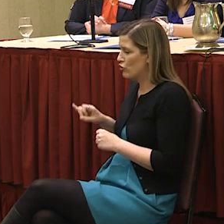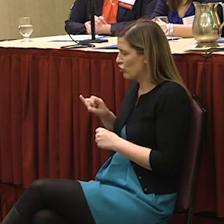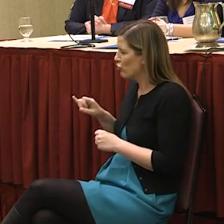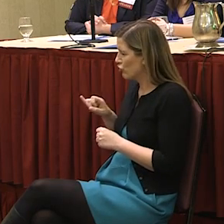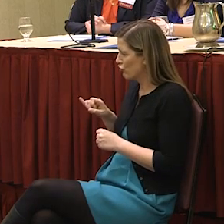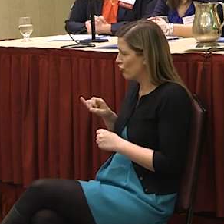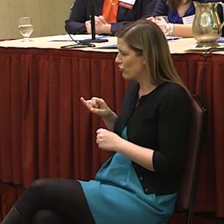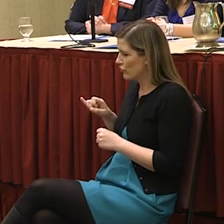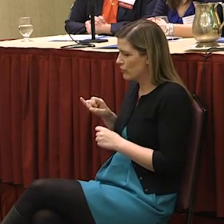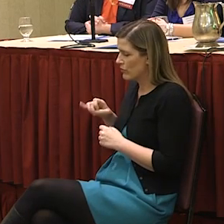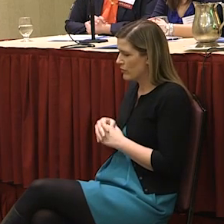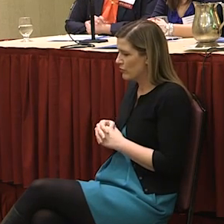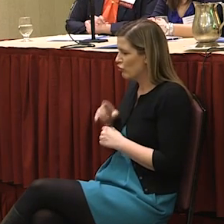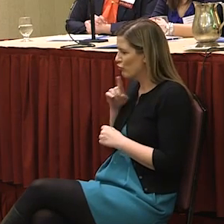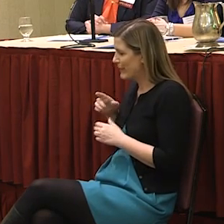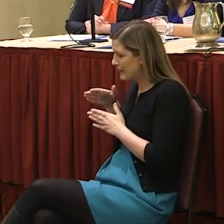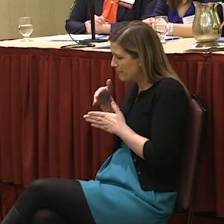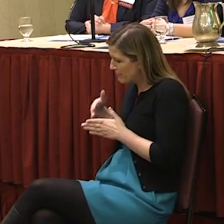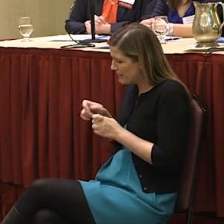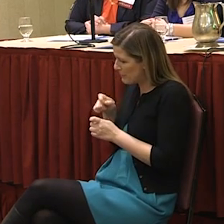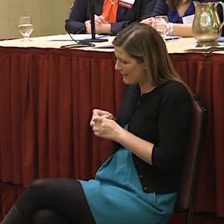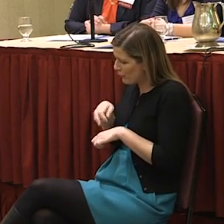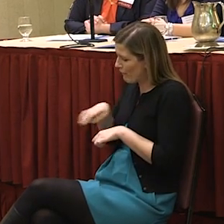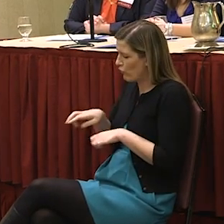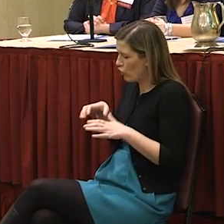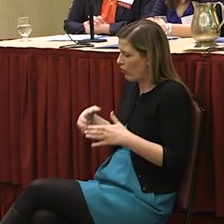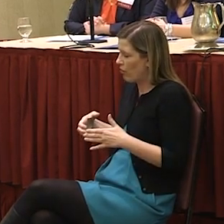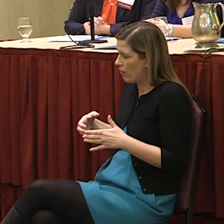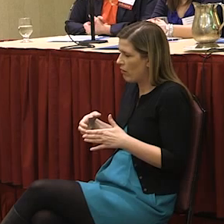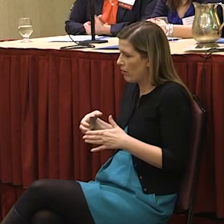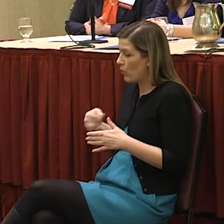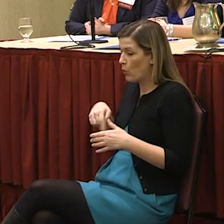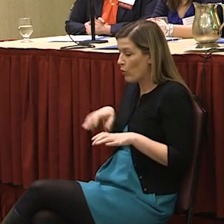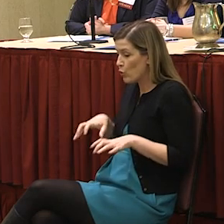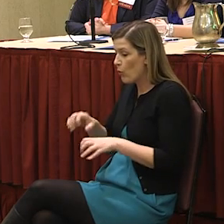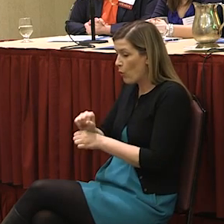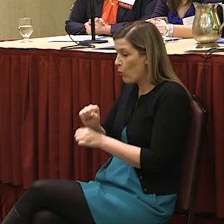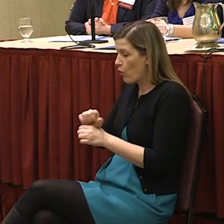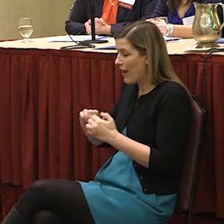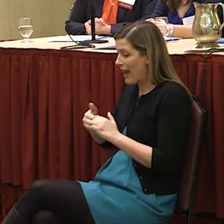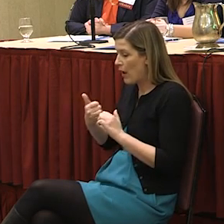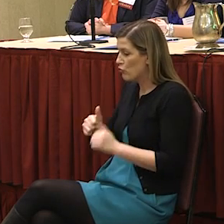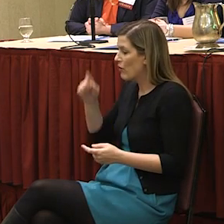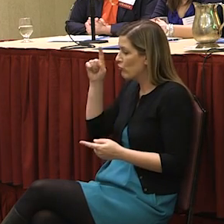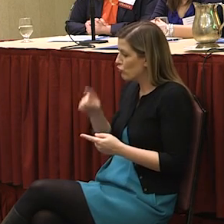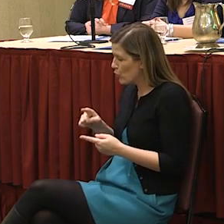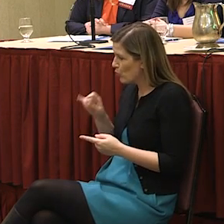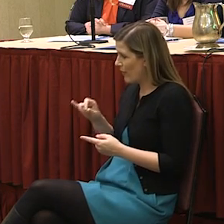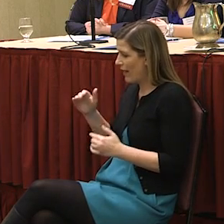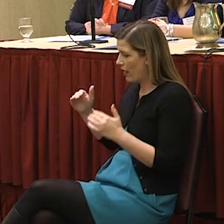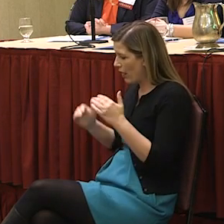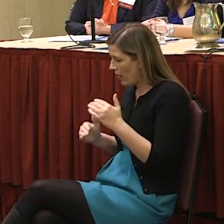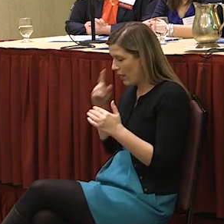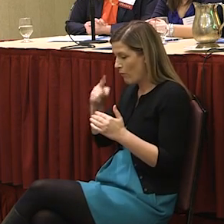funneled kind of referral pool. And we're doing the work by trying to reduce the disparities for these